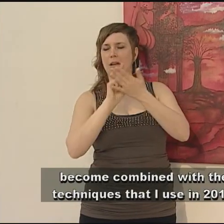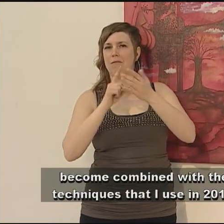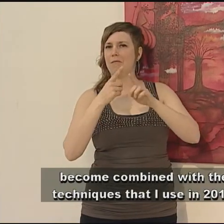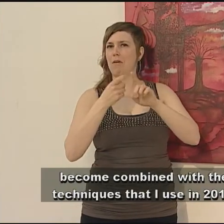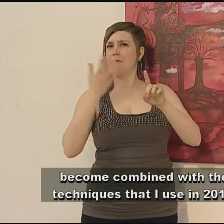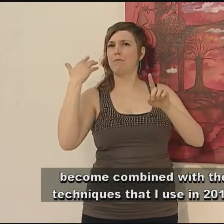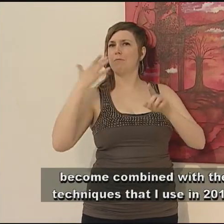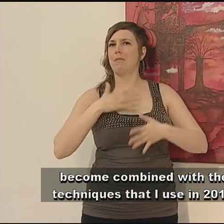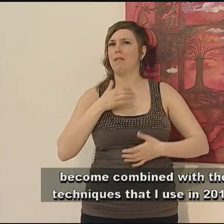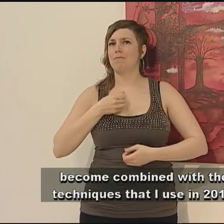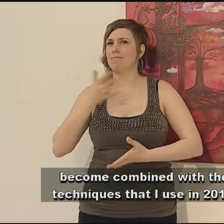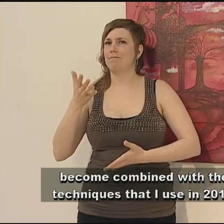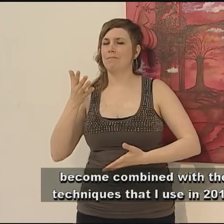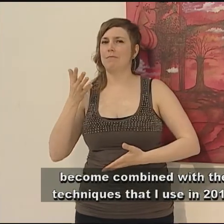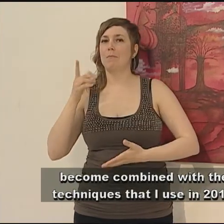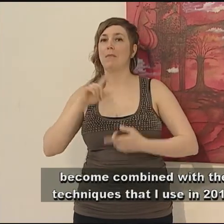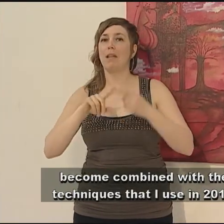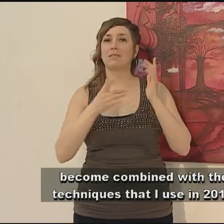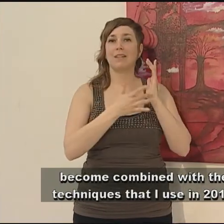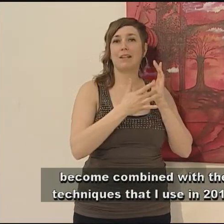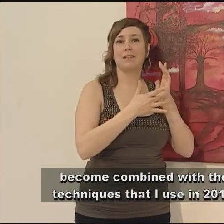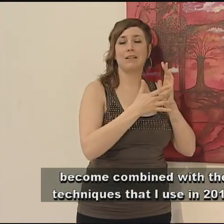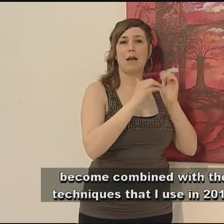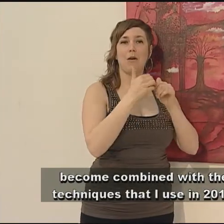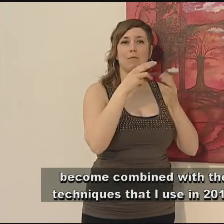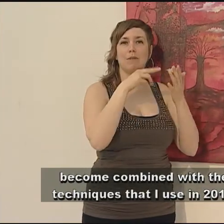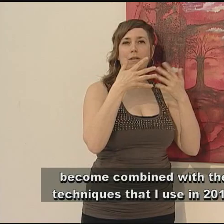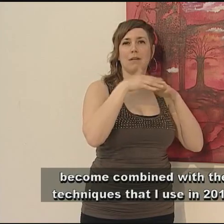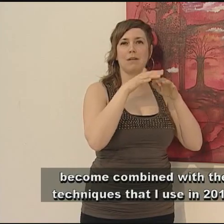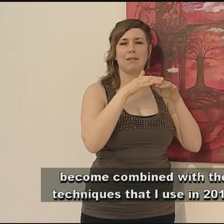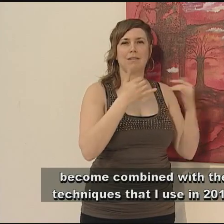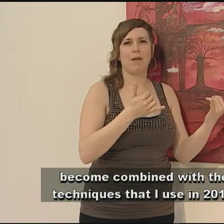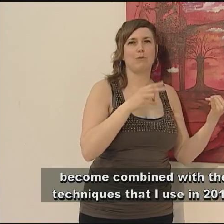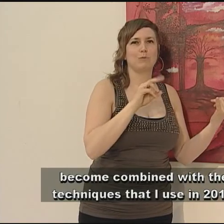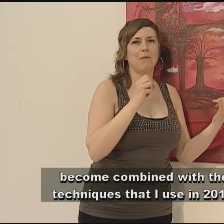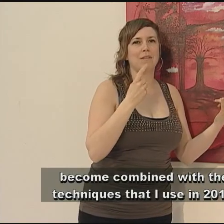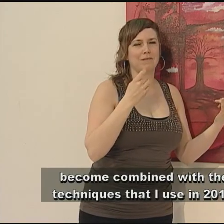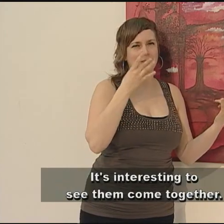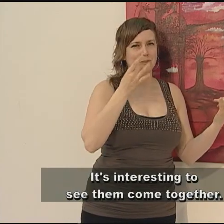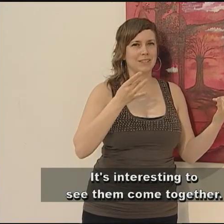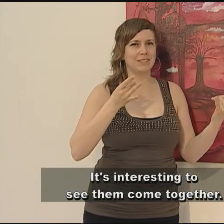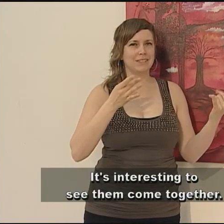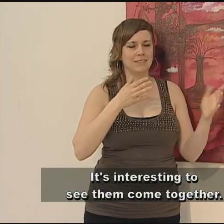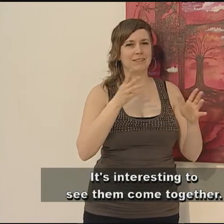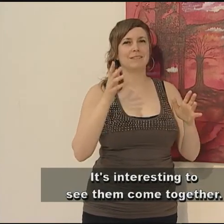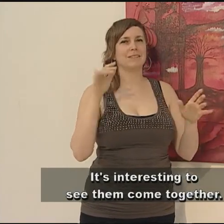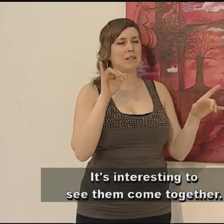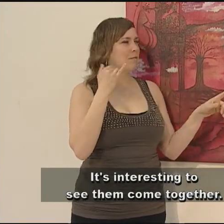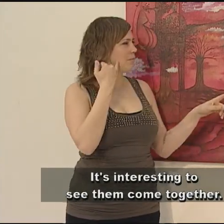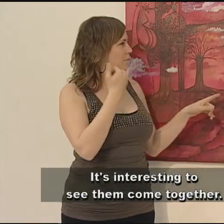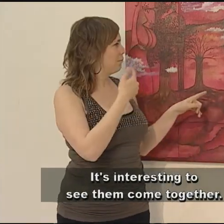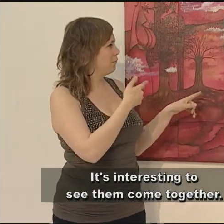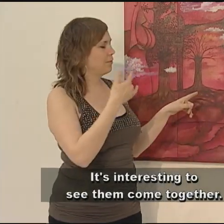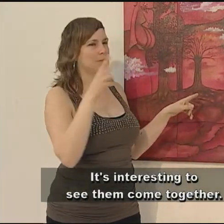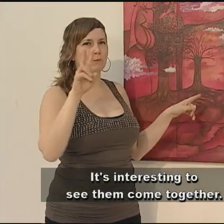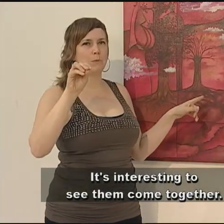in the past have become combined with the techniques that I use in 2011. It's interesting to see them come